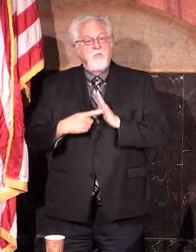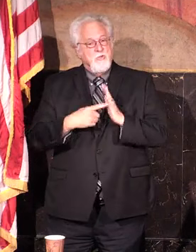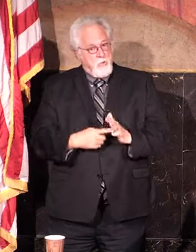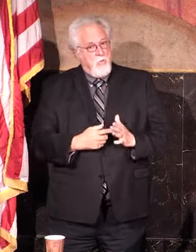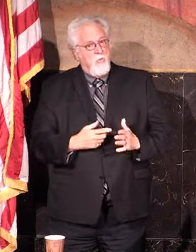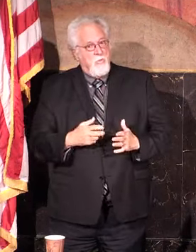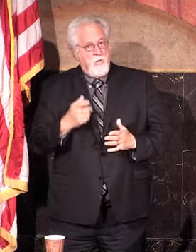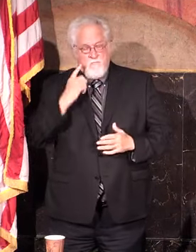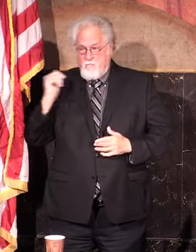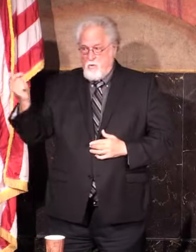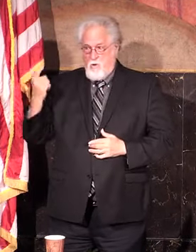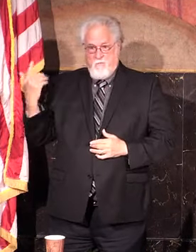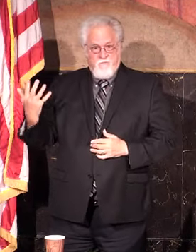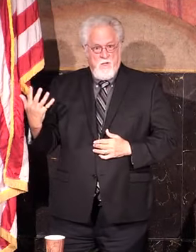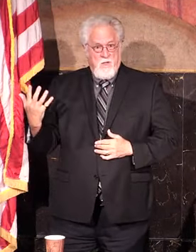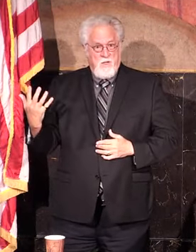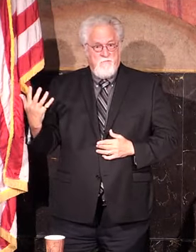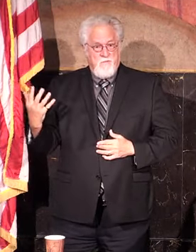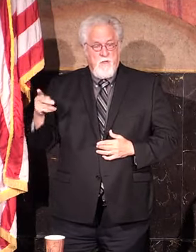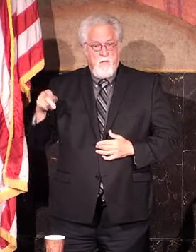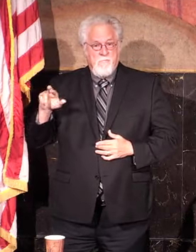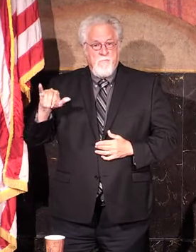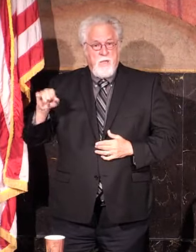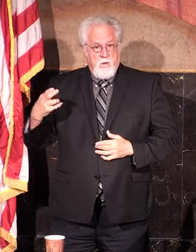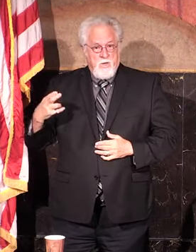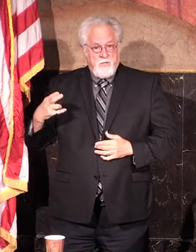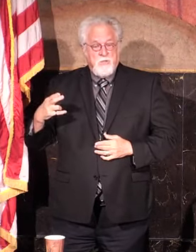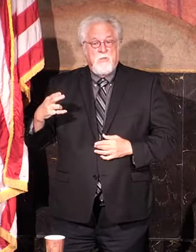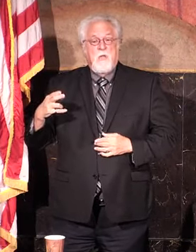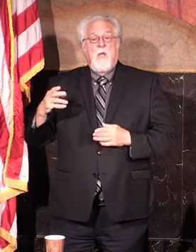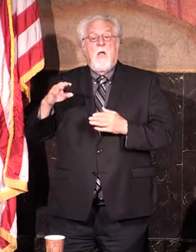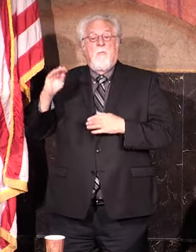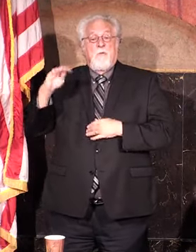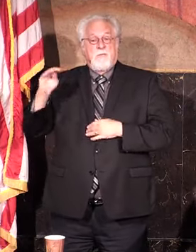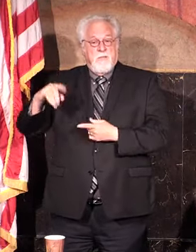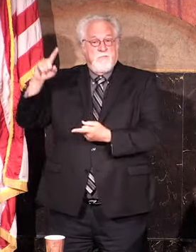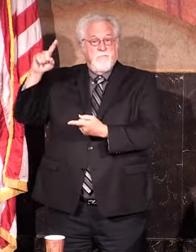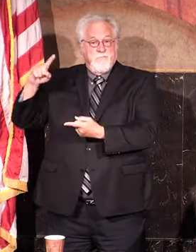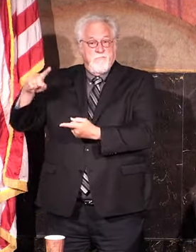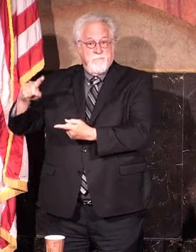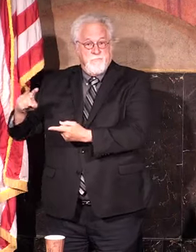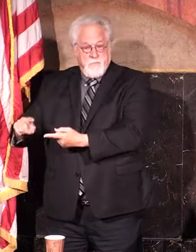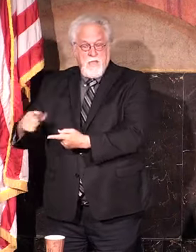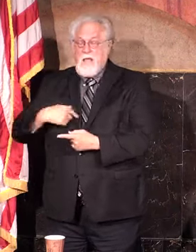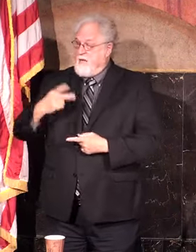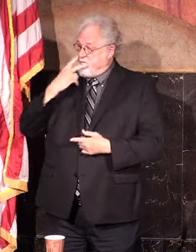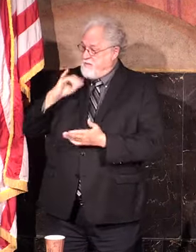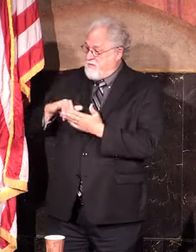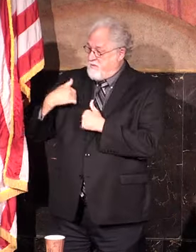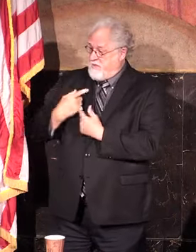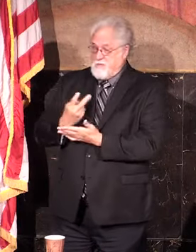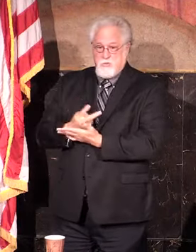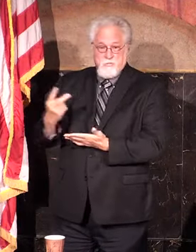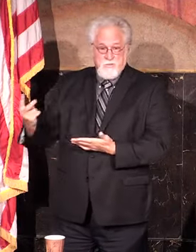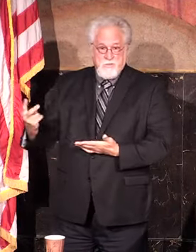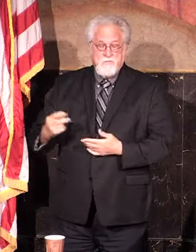that for all five of our parishes, the incidence of COVID is decreasing. And I've seen that over the last